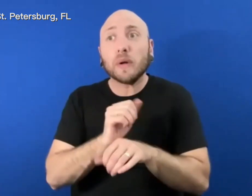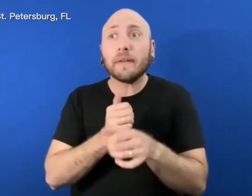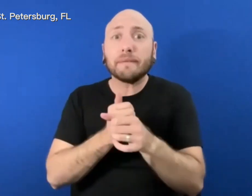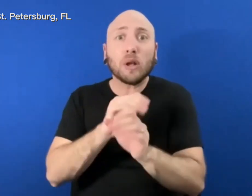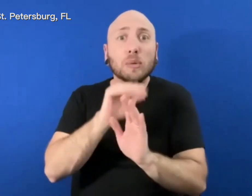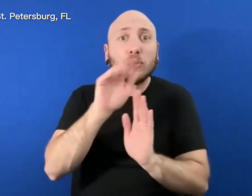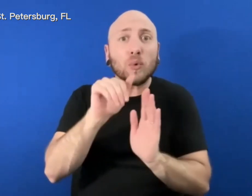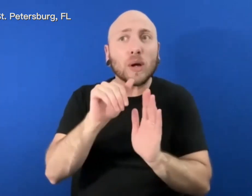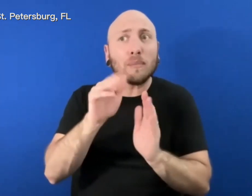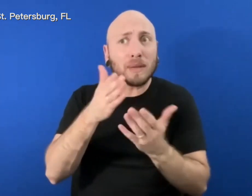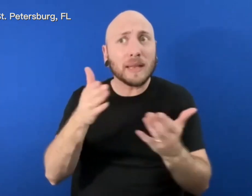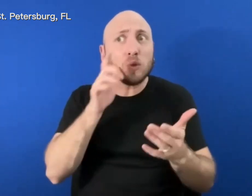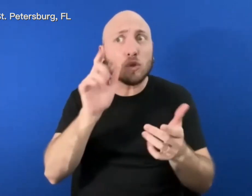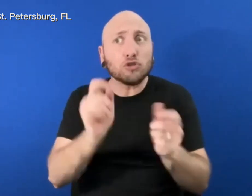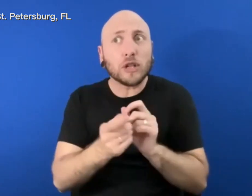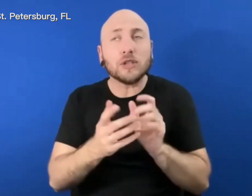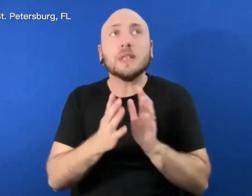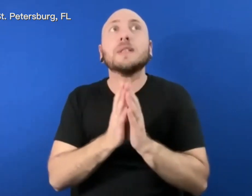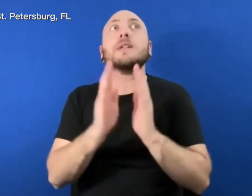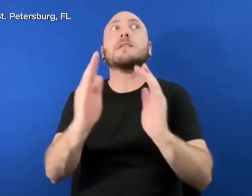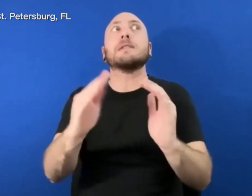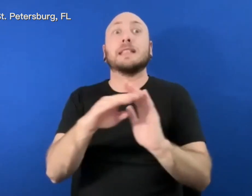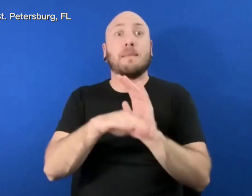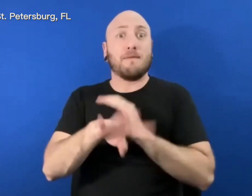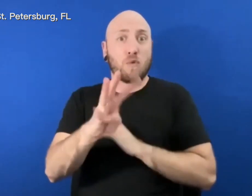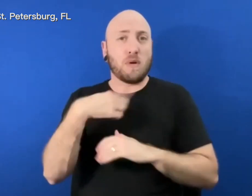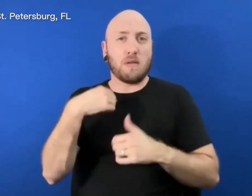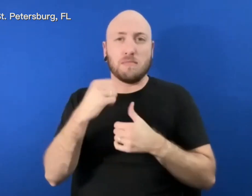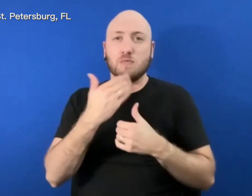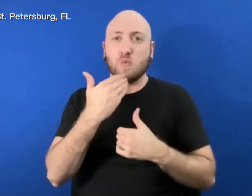remember doing a 4-step with my sponsor, and